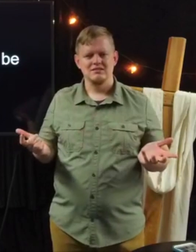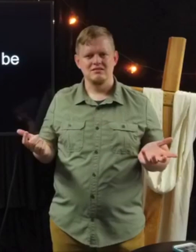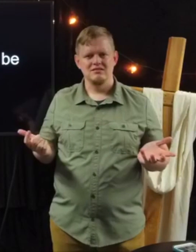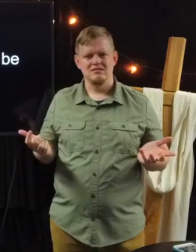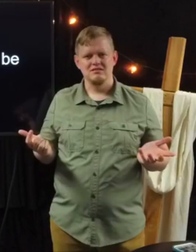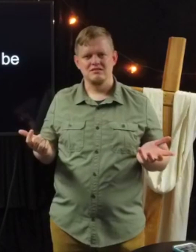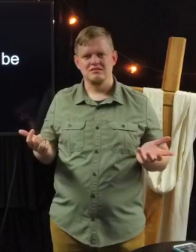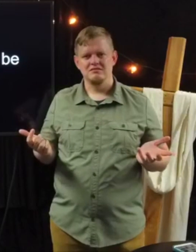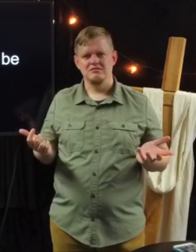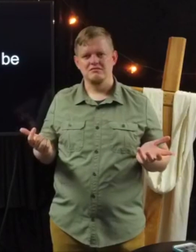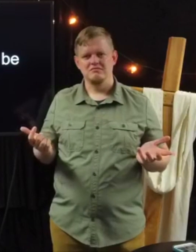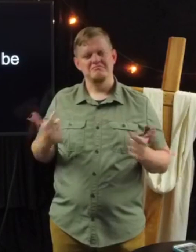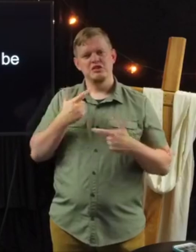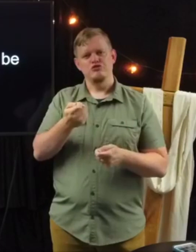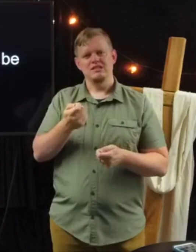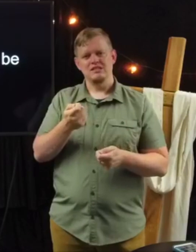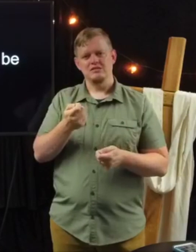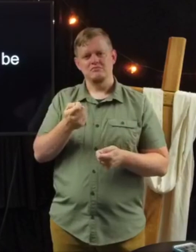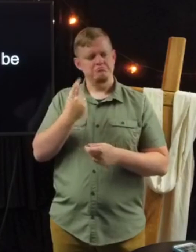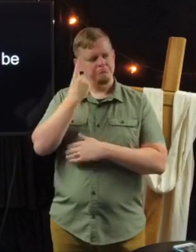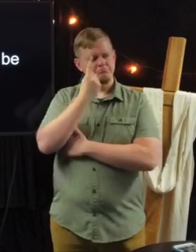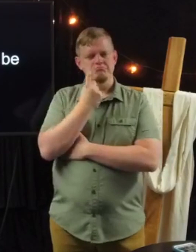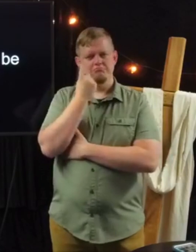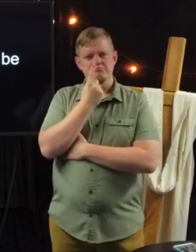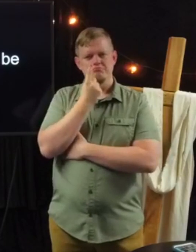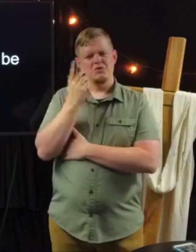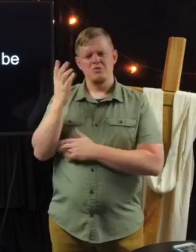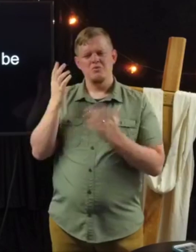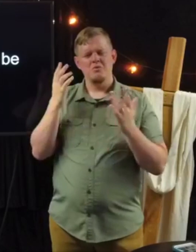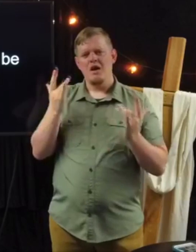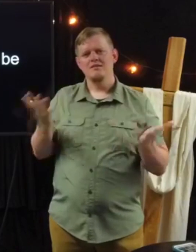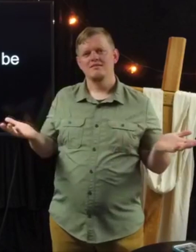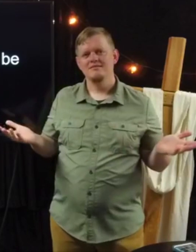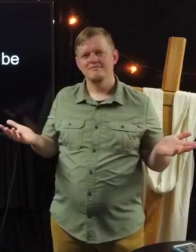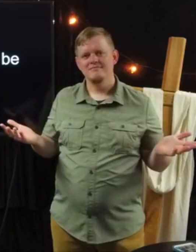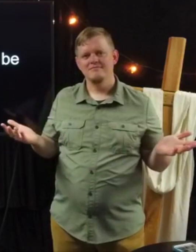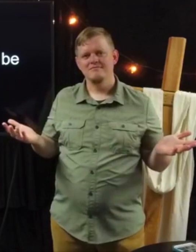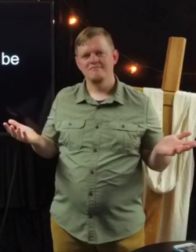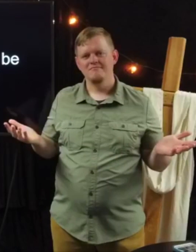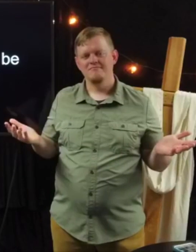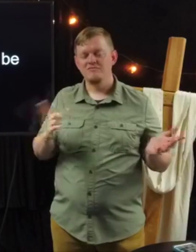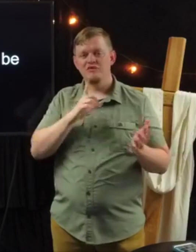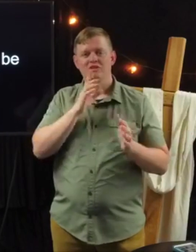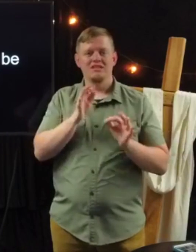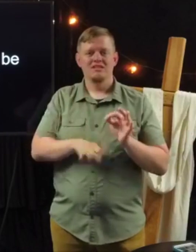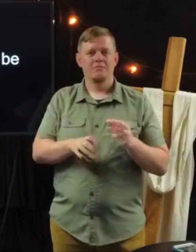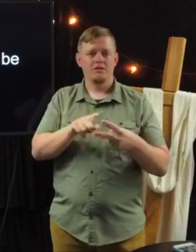They're afraid of Jesus. I find that interesting. I find something to ponder a little bit. Why would Legion be afraid